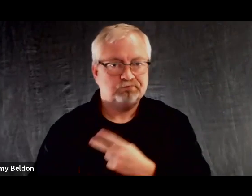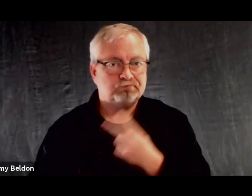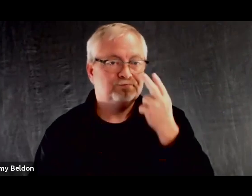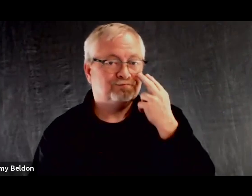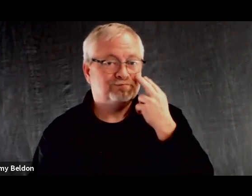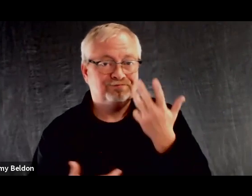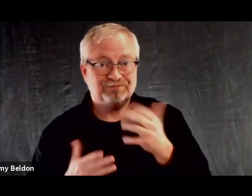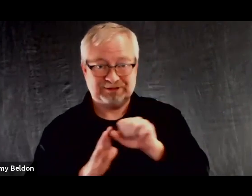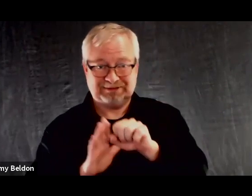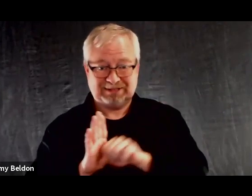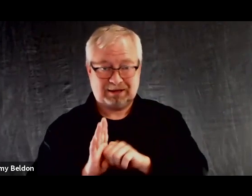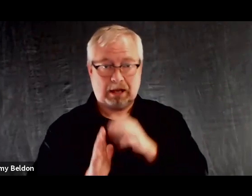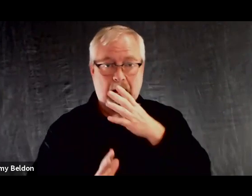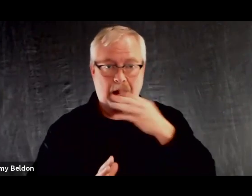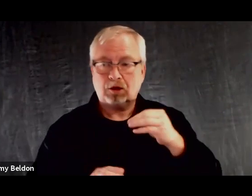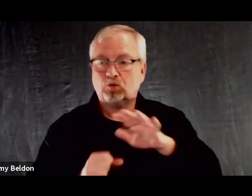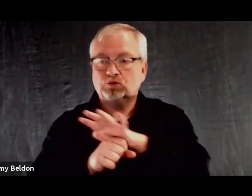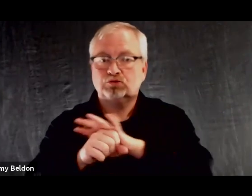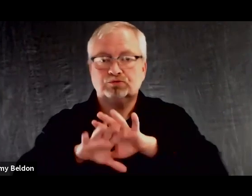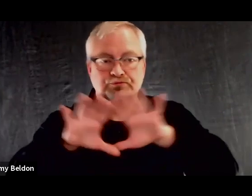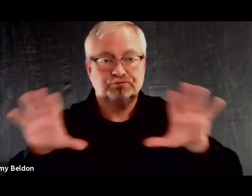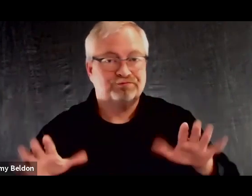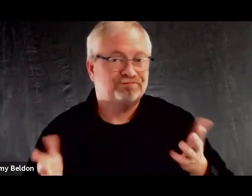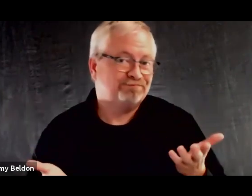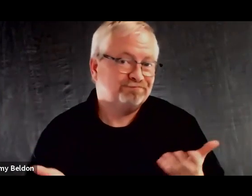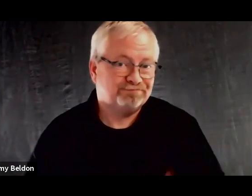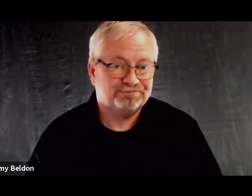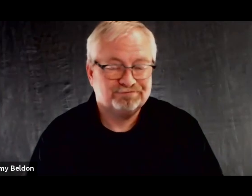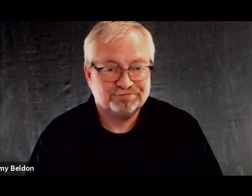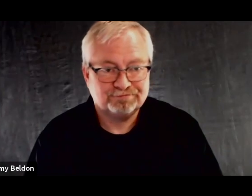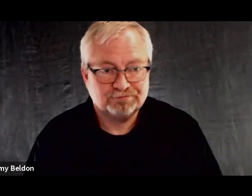Okay, great. Thank you. I think that's the only question I have.